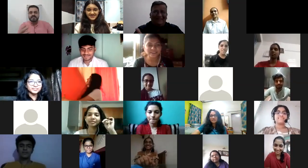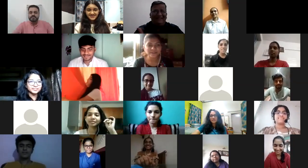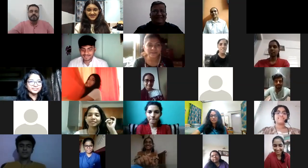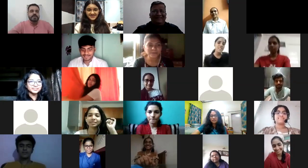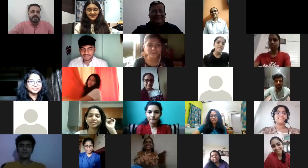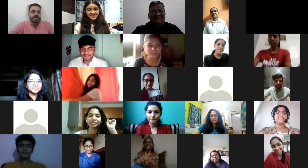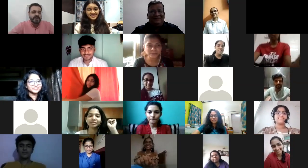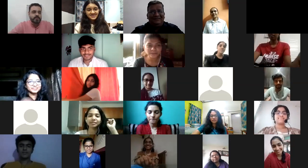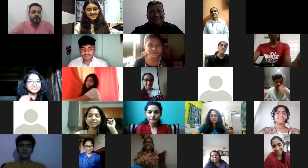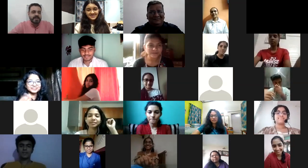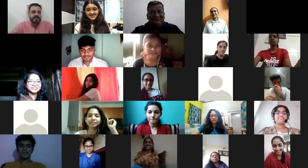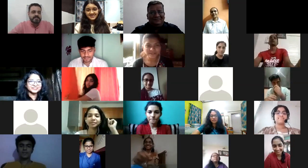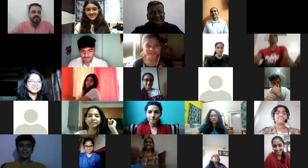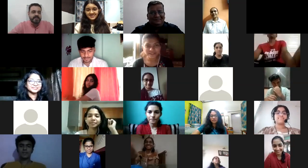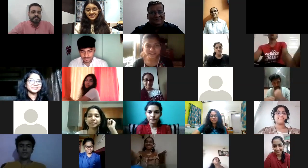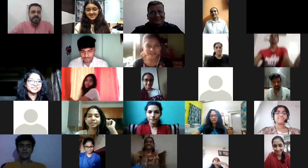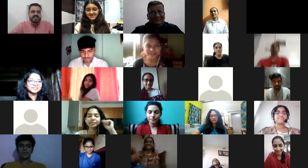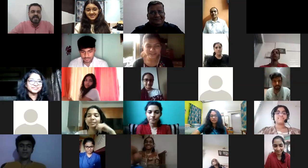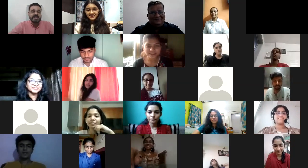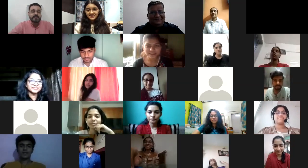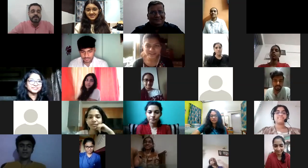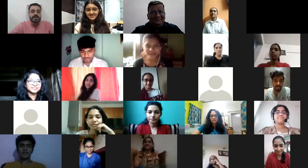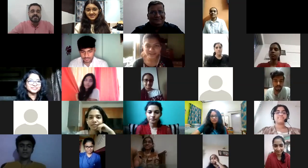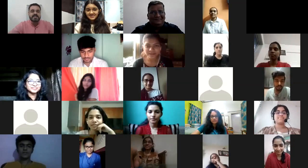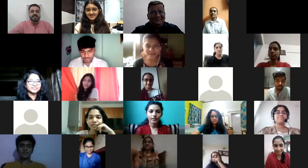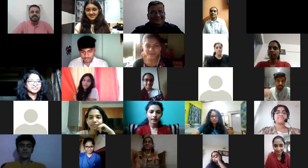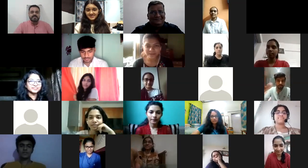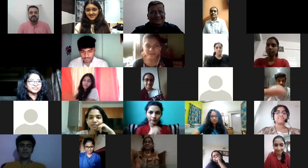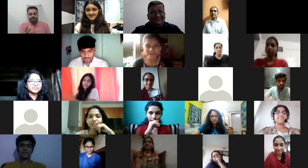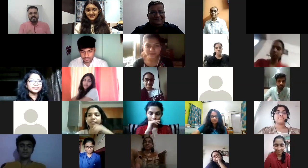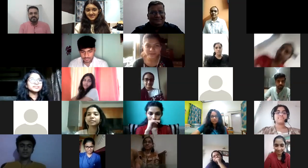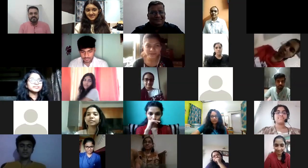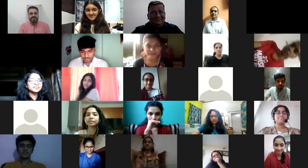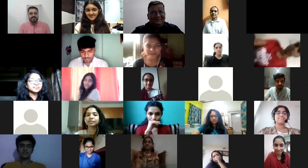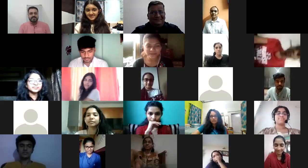you can just look at Gopal and see the way he is signing the word easy. Please.